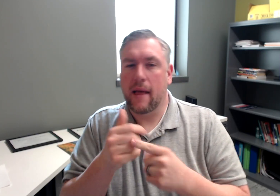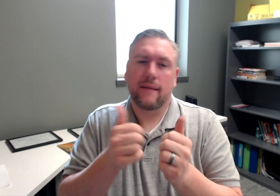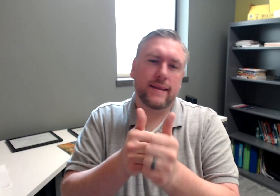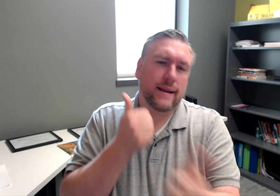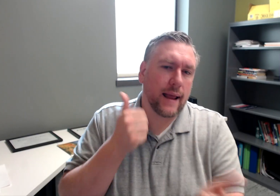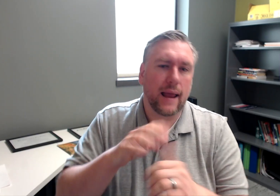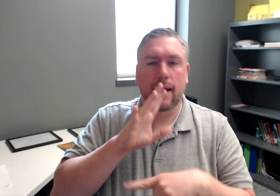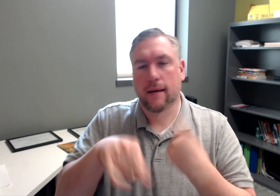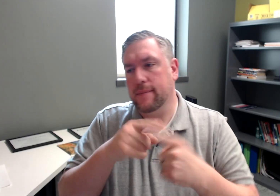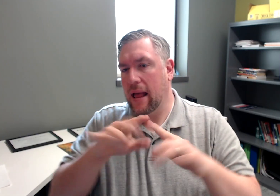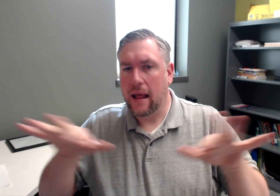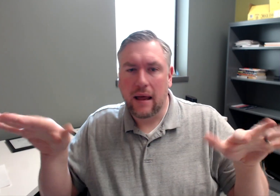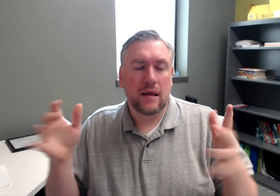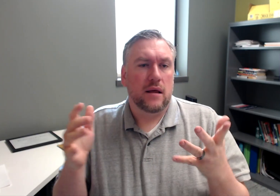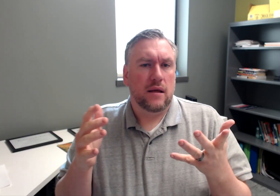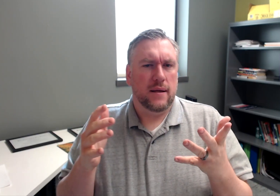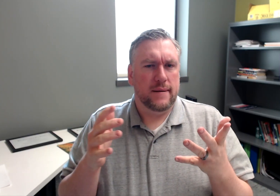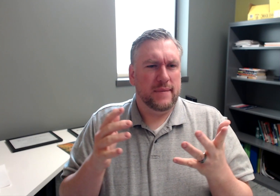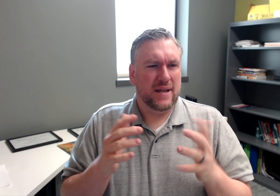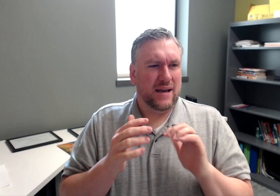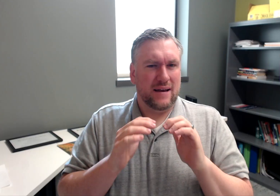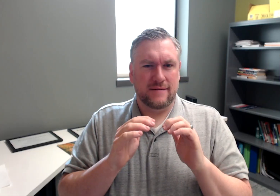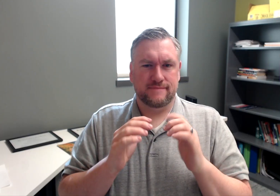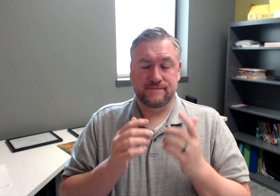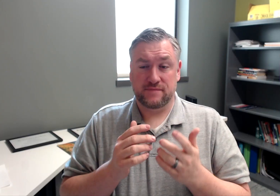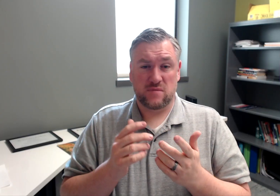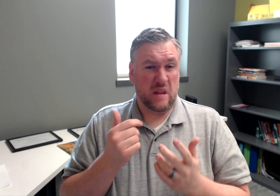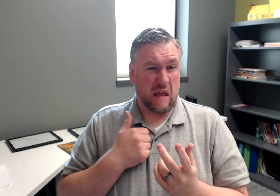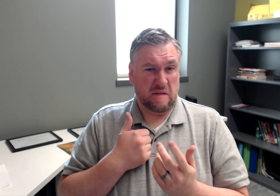COVID on students, delays and things like that.